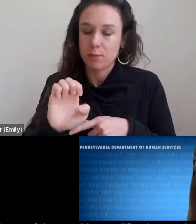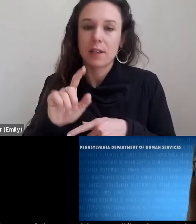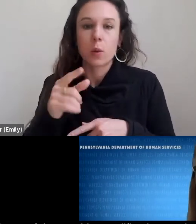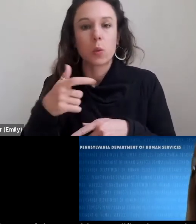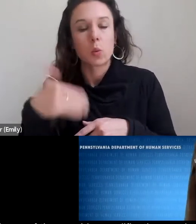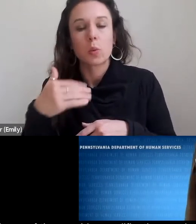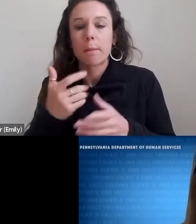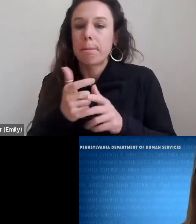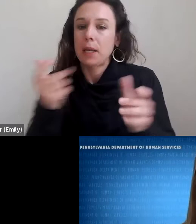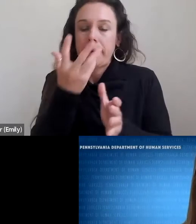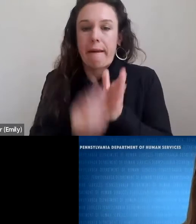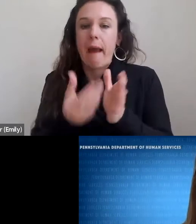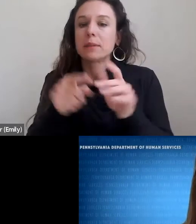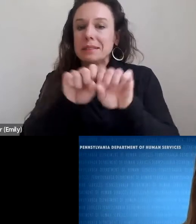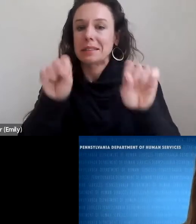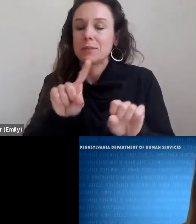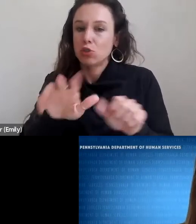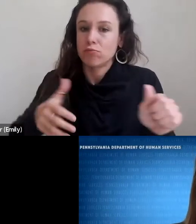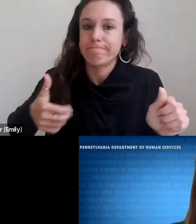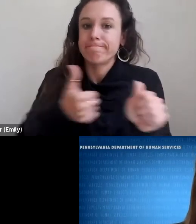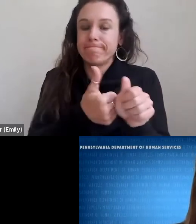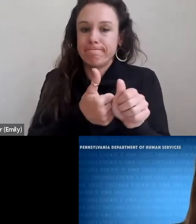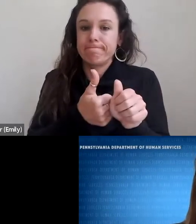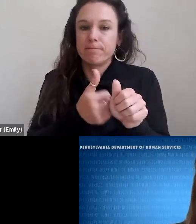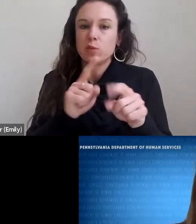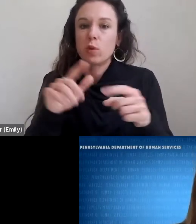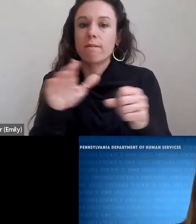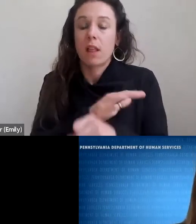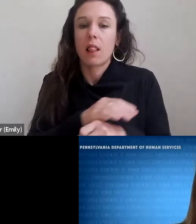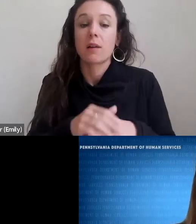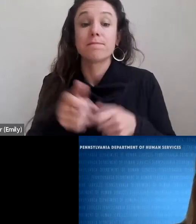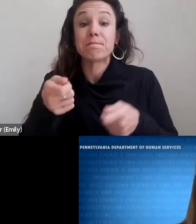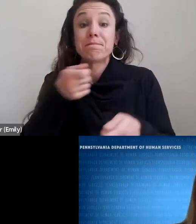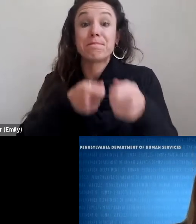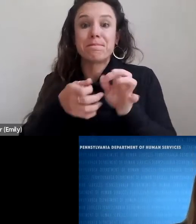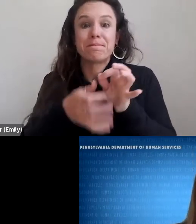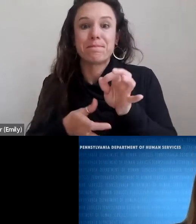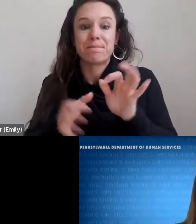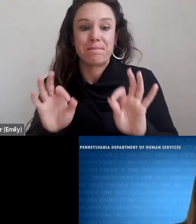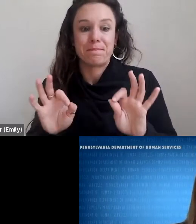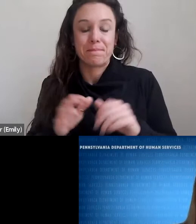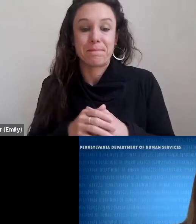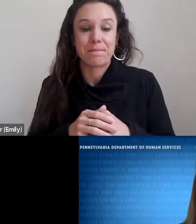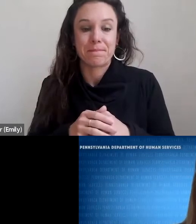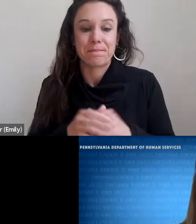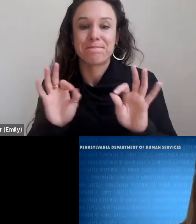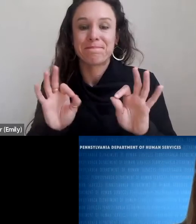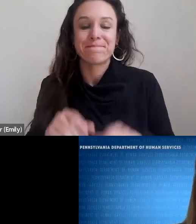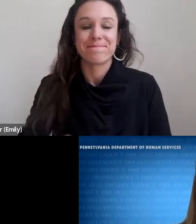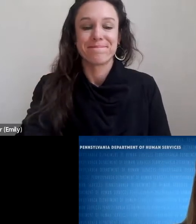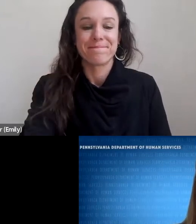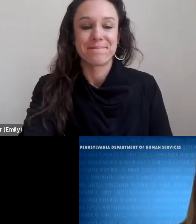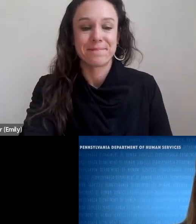think our system needs to keep working to fill. Without that respite, families will